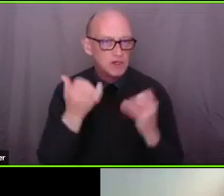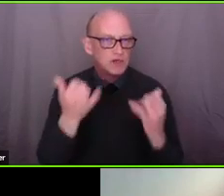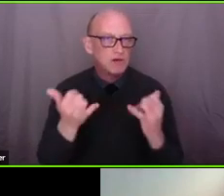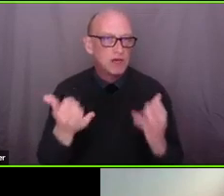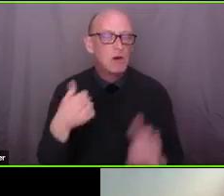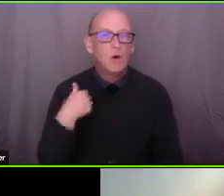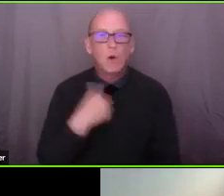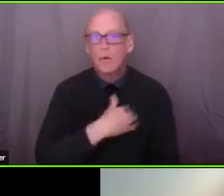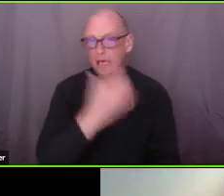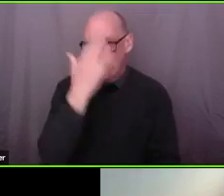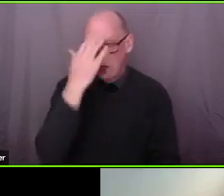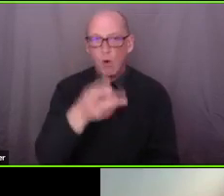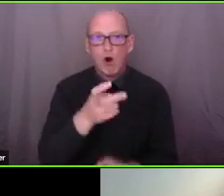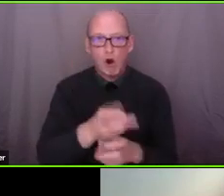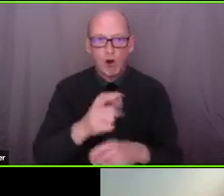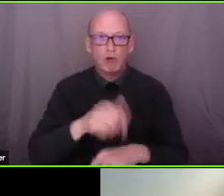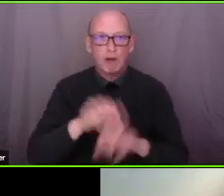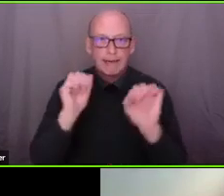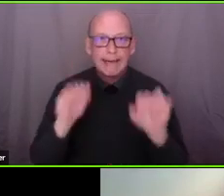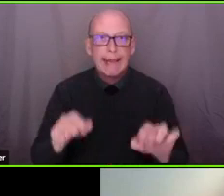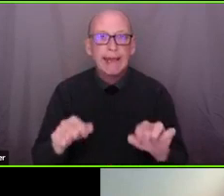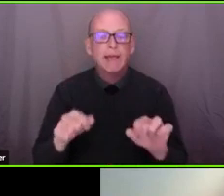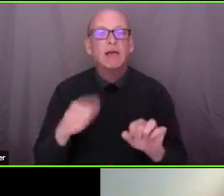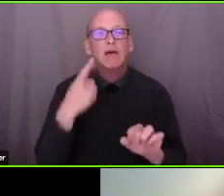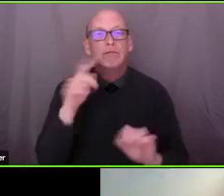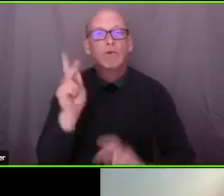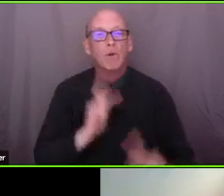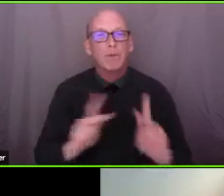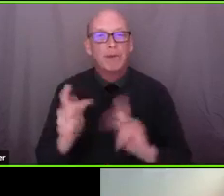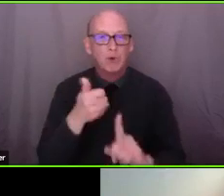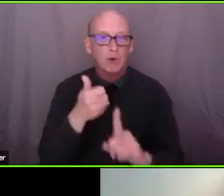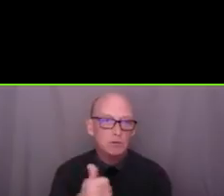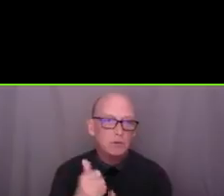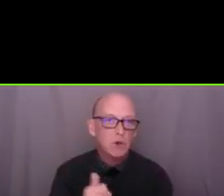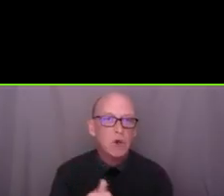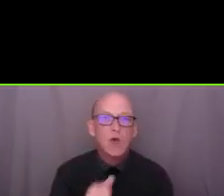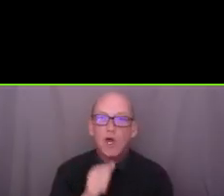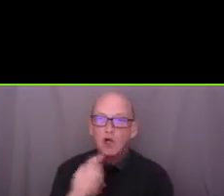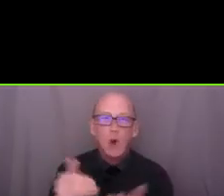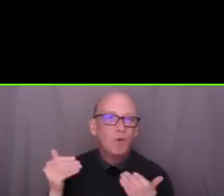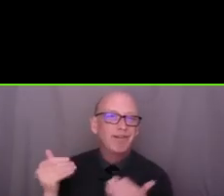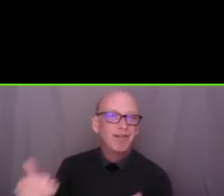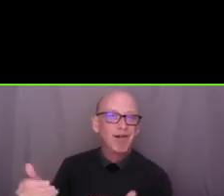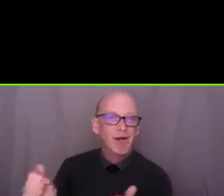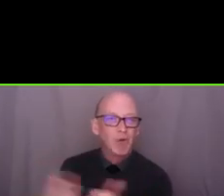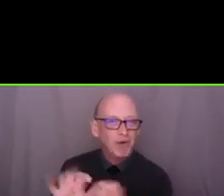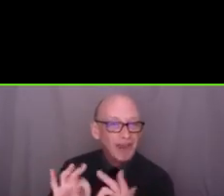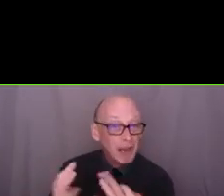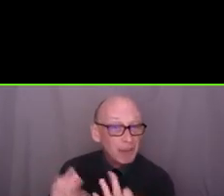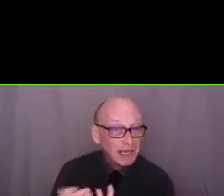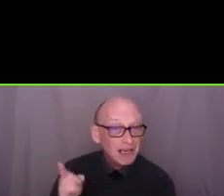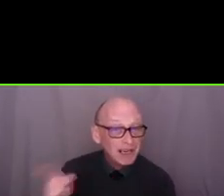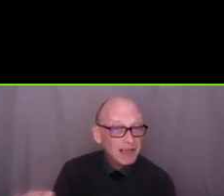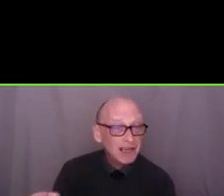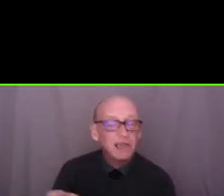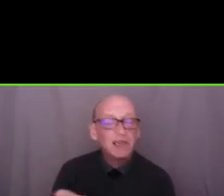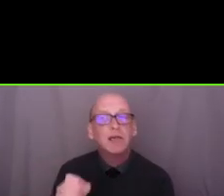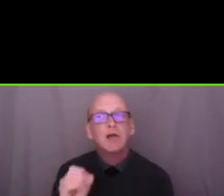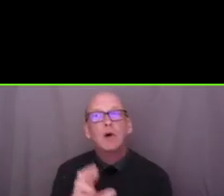can be a really difficult time for people who, you know, maybe don't get along with their families and are